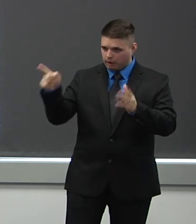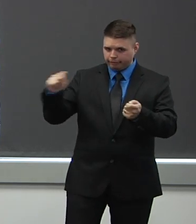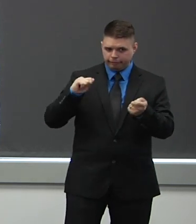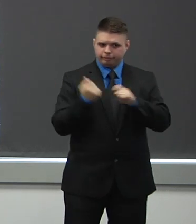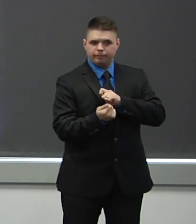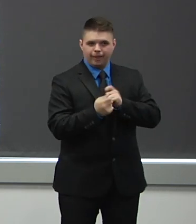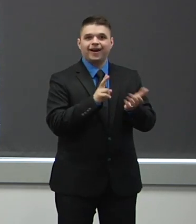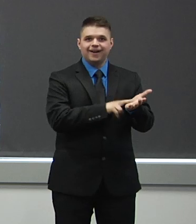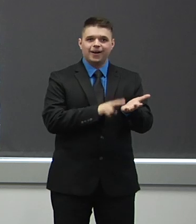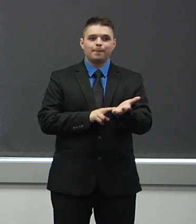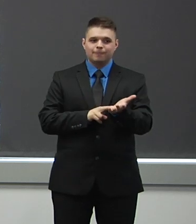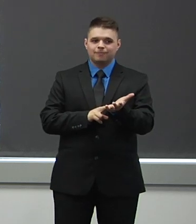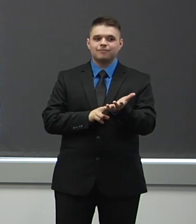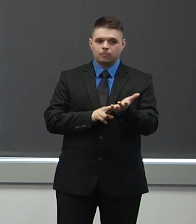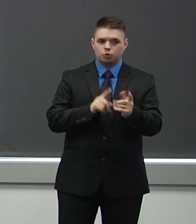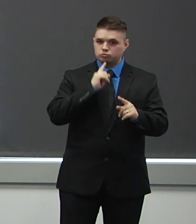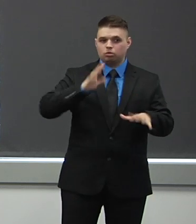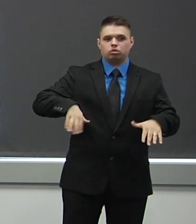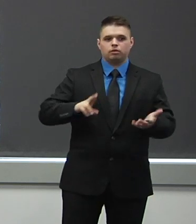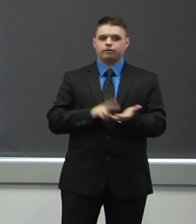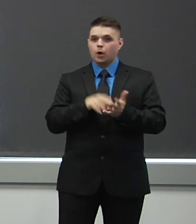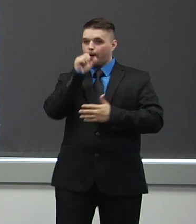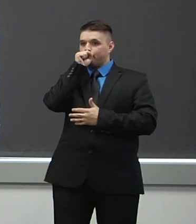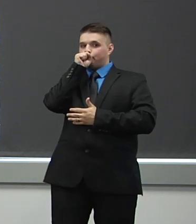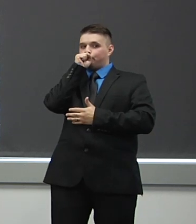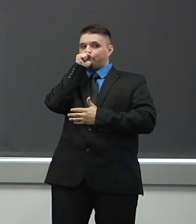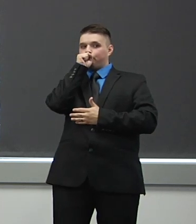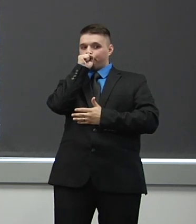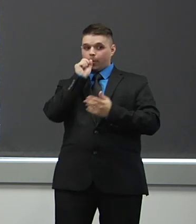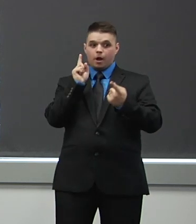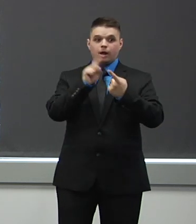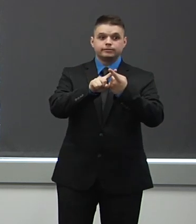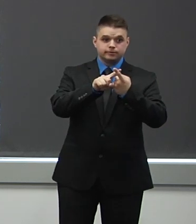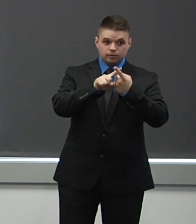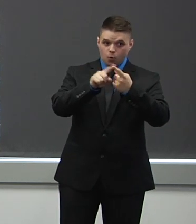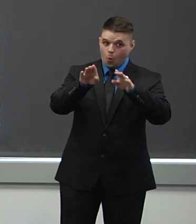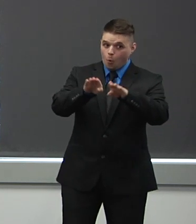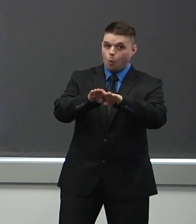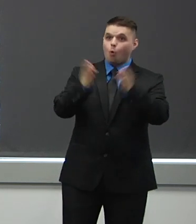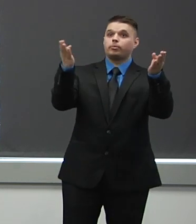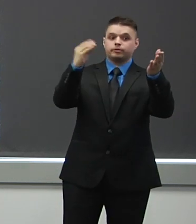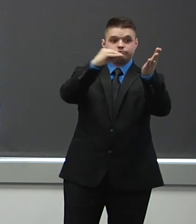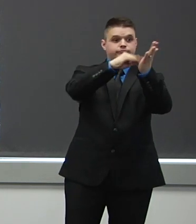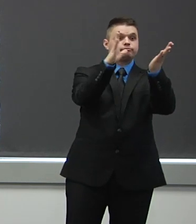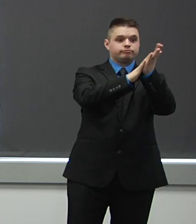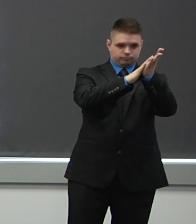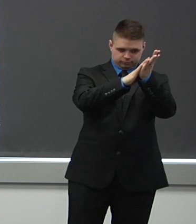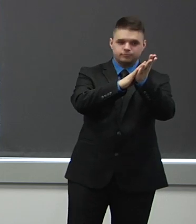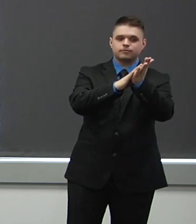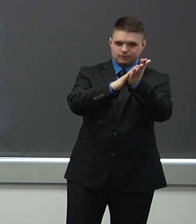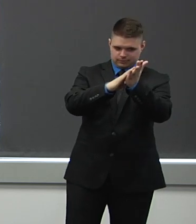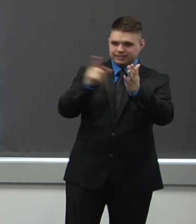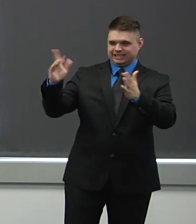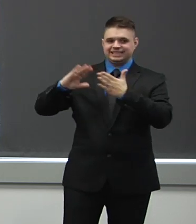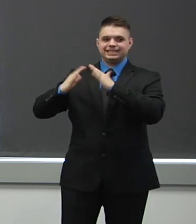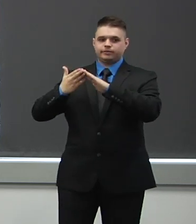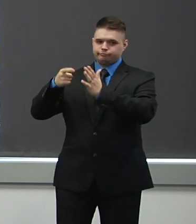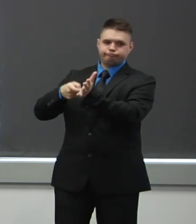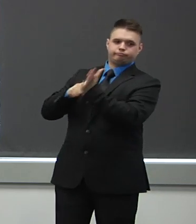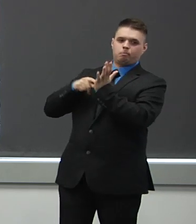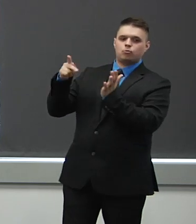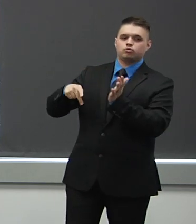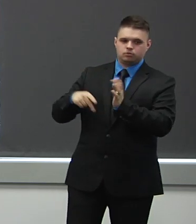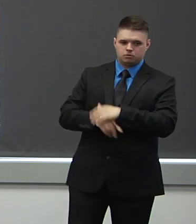was actually signed, but you waited until an open records request was made by journalists in the city? Look, what I would say to